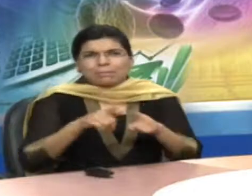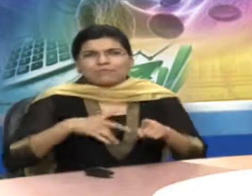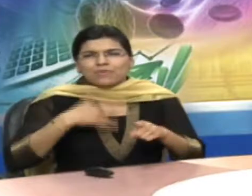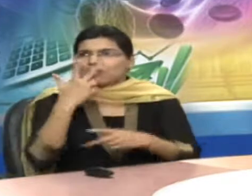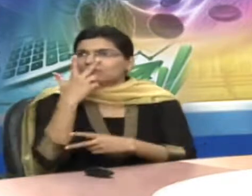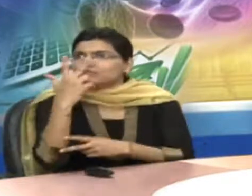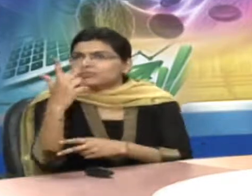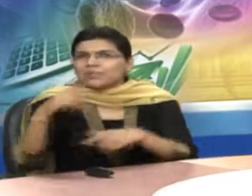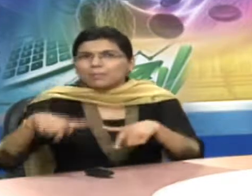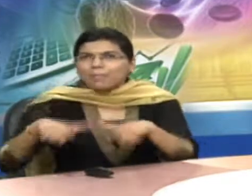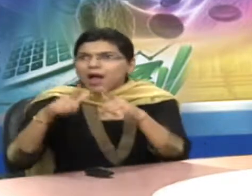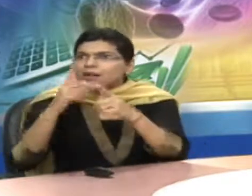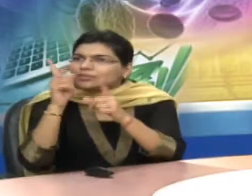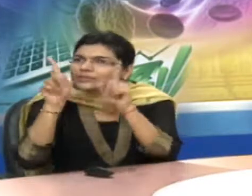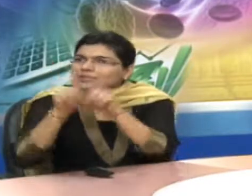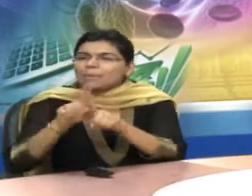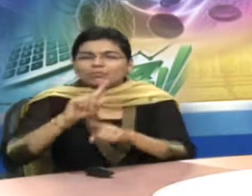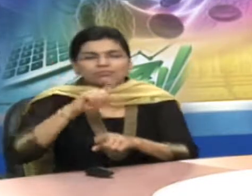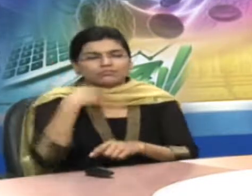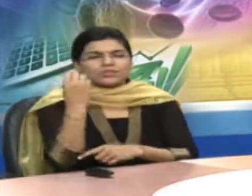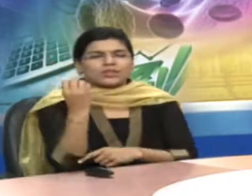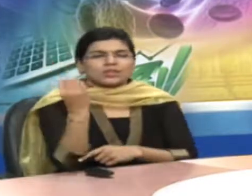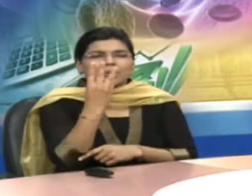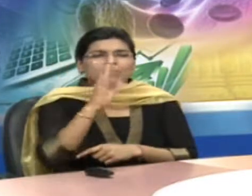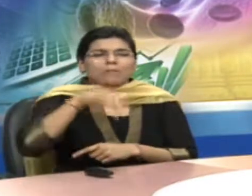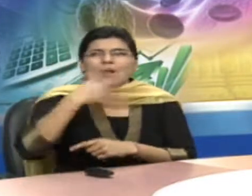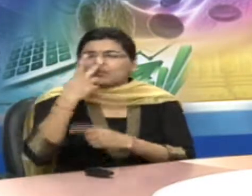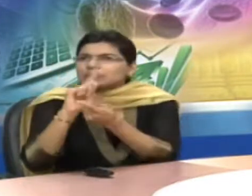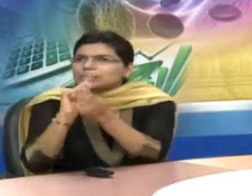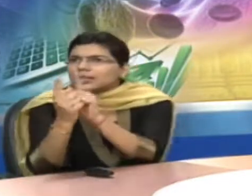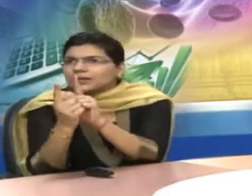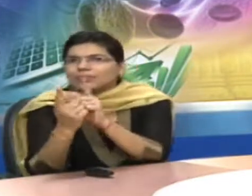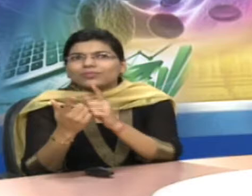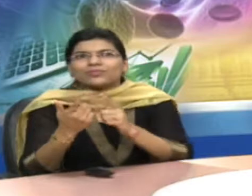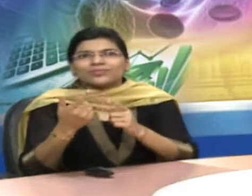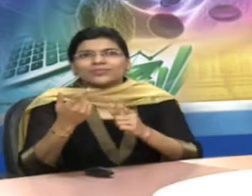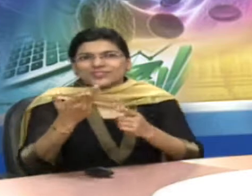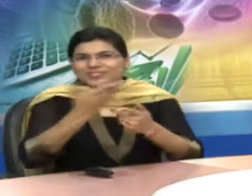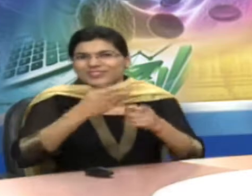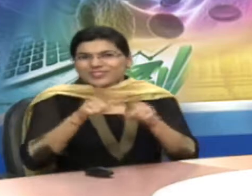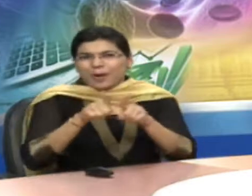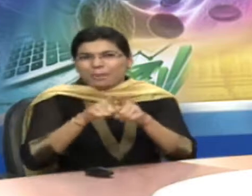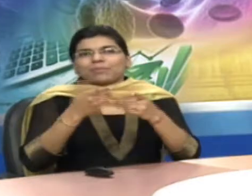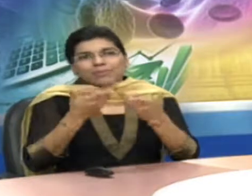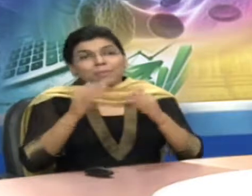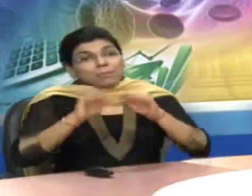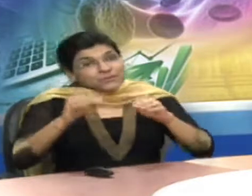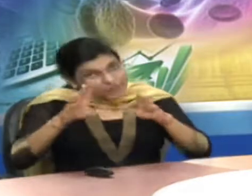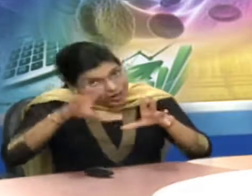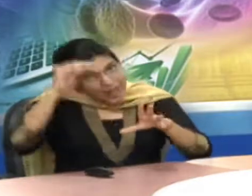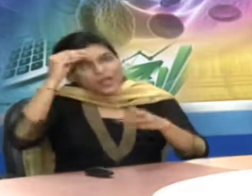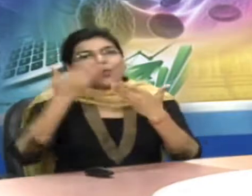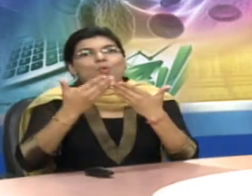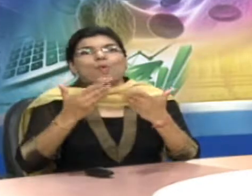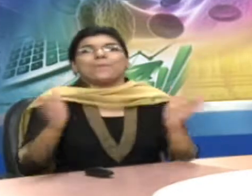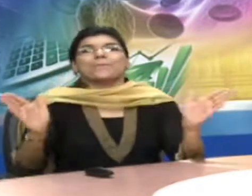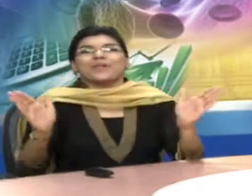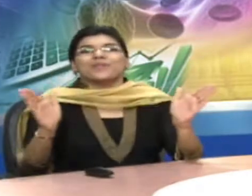life and color for our own self. Like every